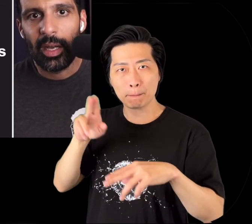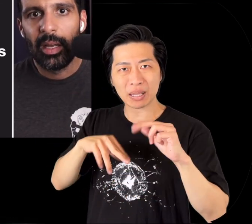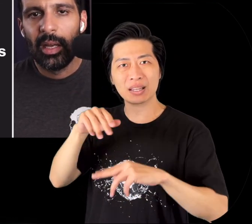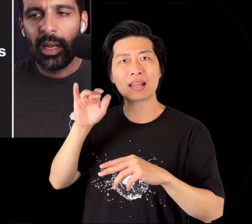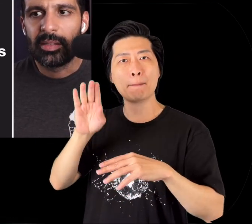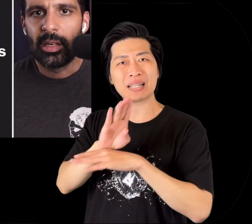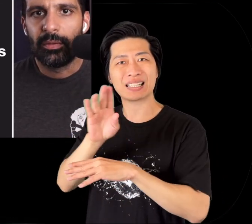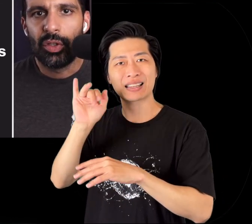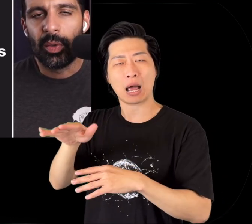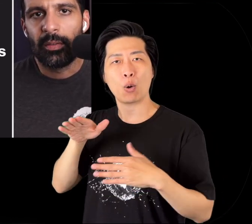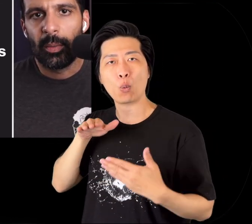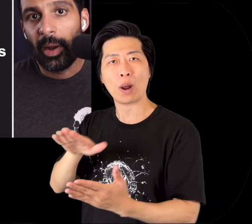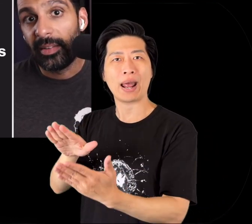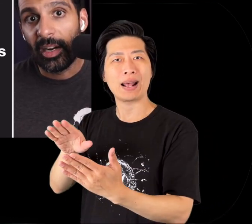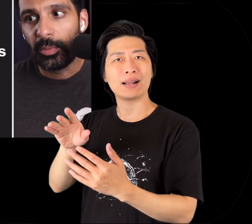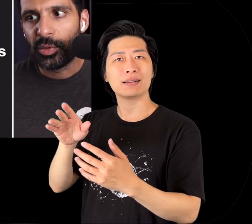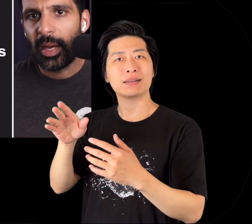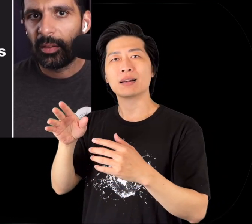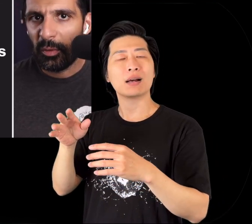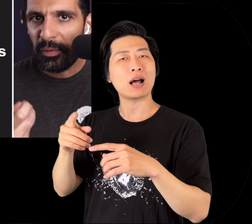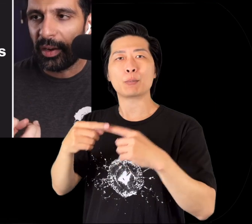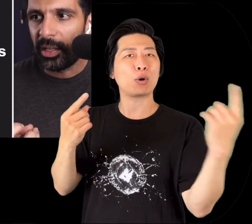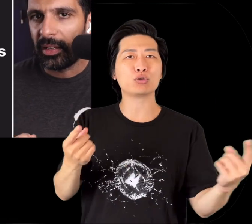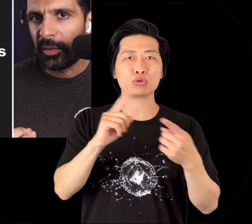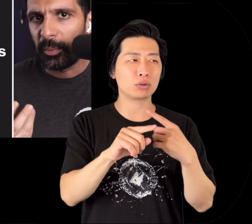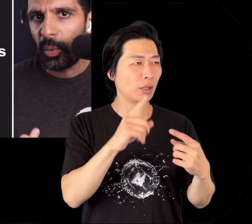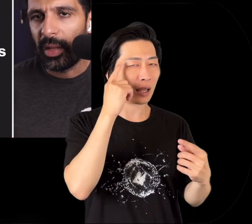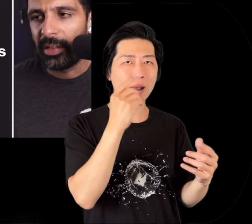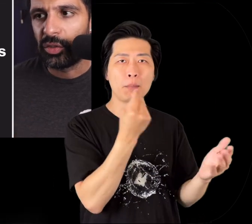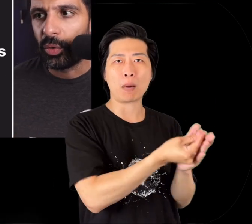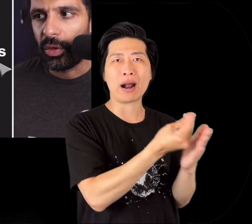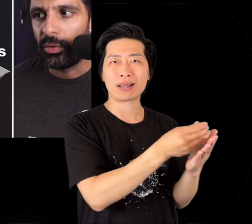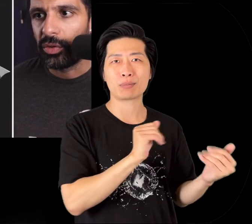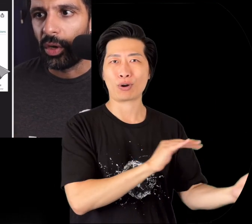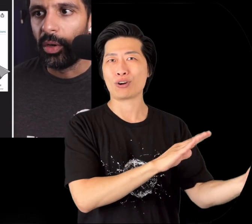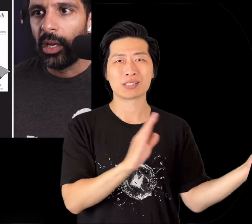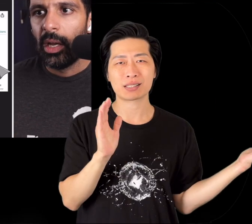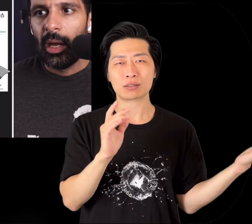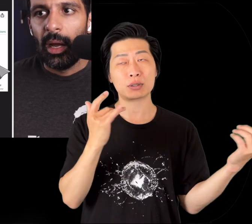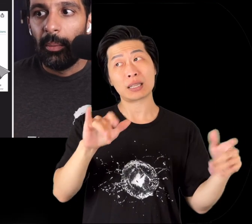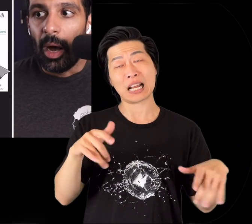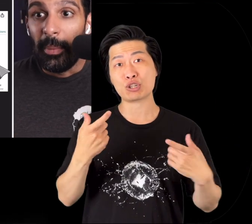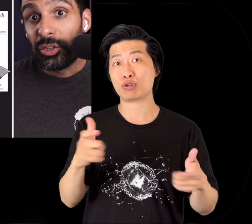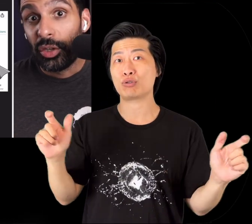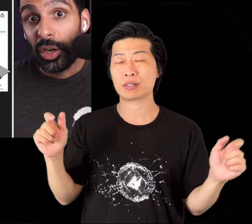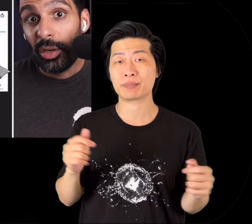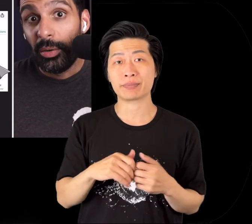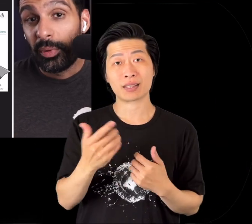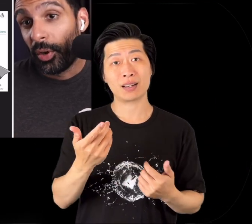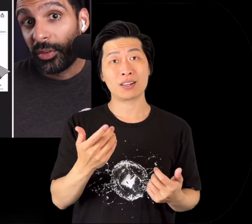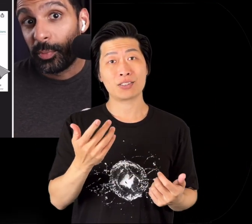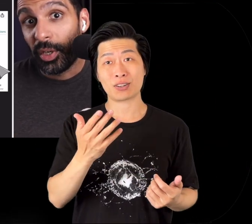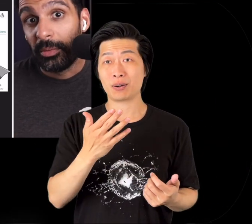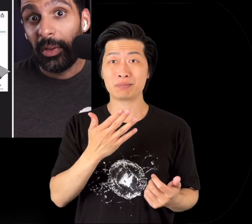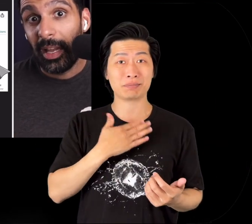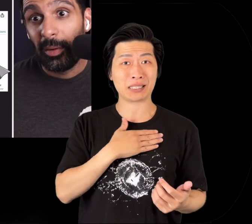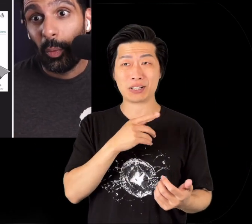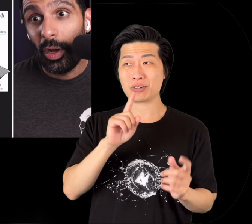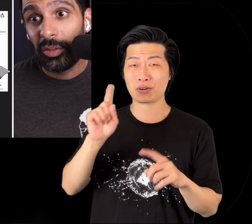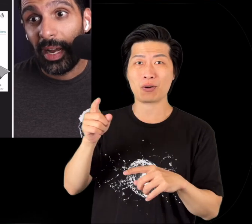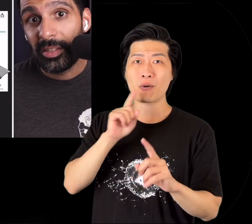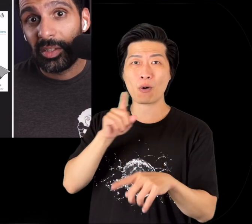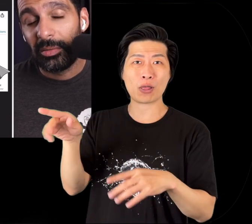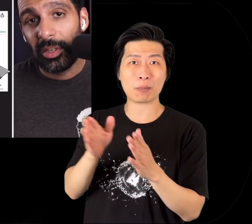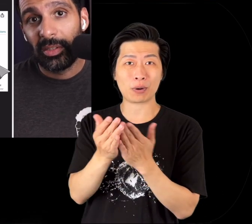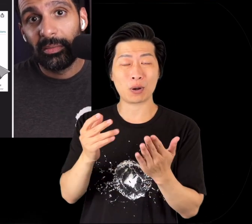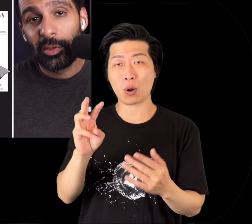that way instead of doing it from a monetary perspective. It finally clicked for me why that's so huge. So make sure you go pre-order this book. Again,